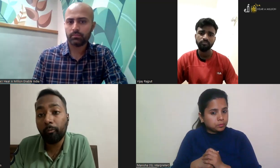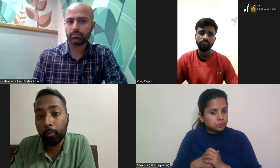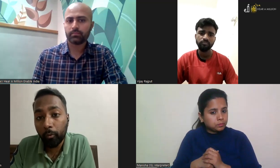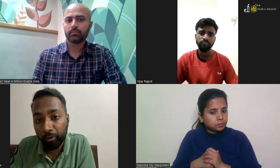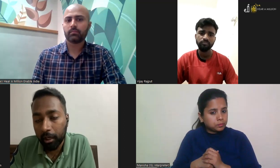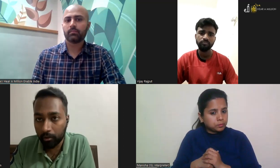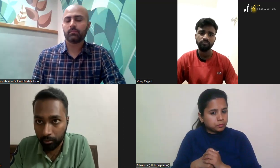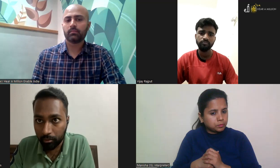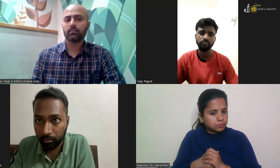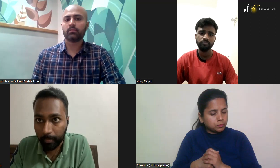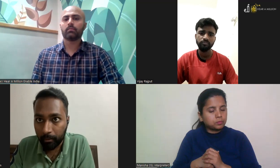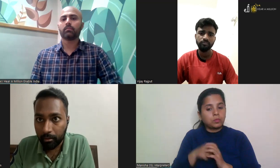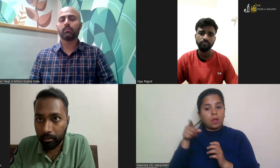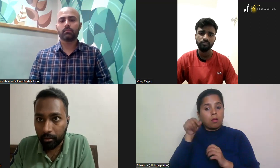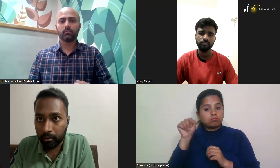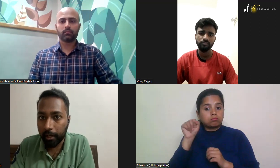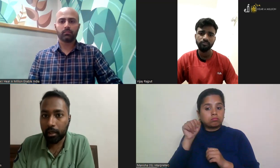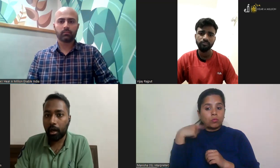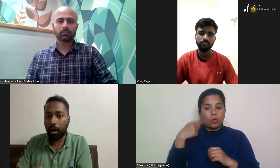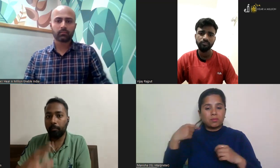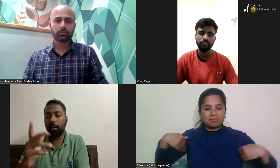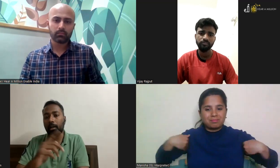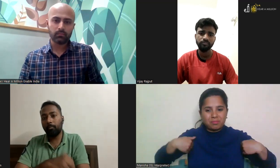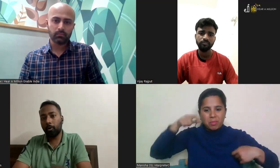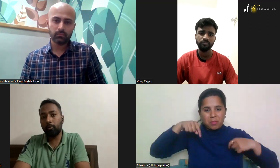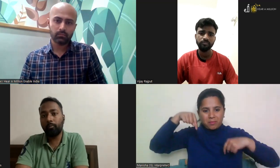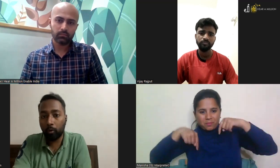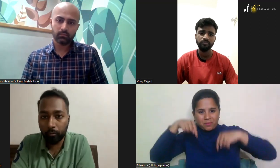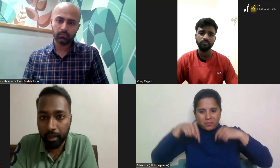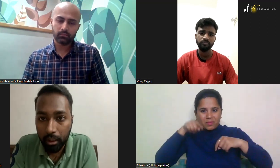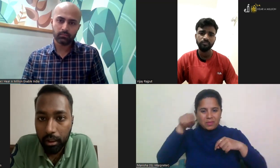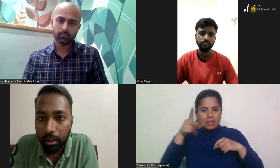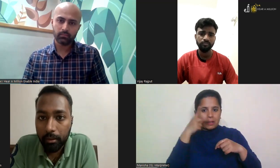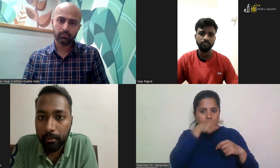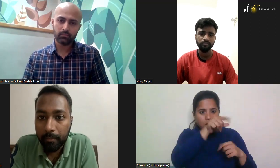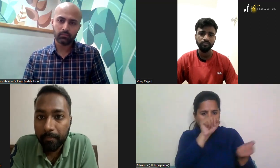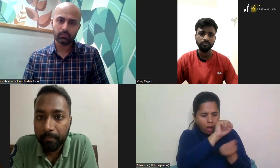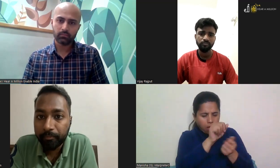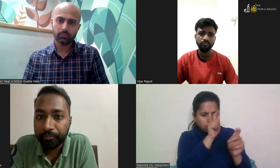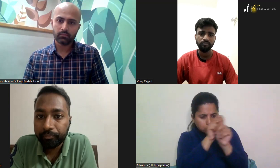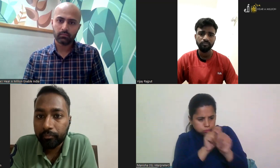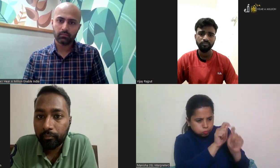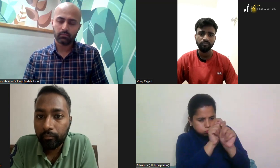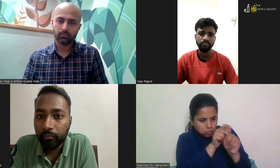the vehicle. Right? I am telling about four-wheel.